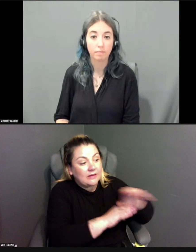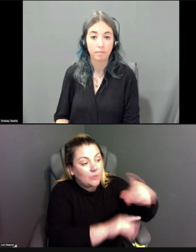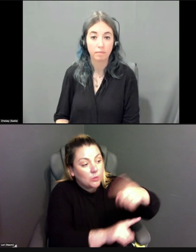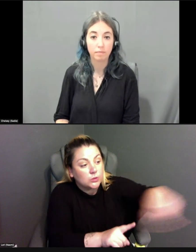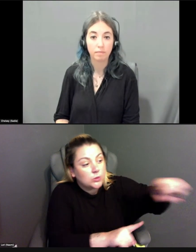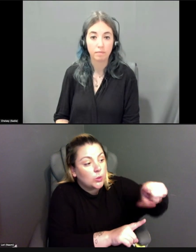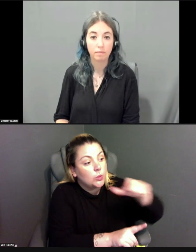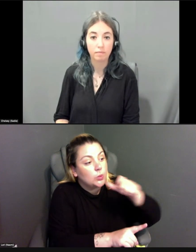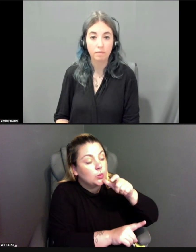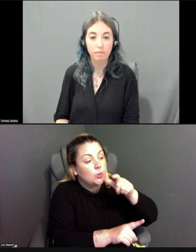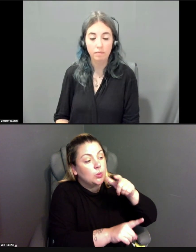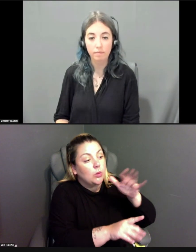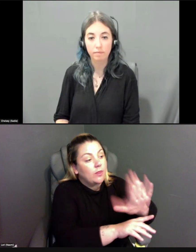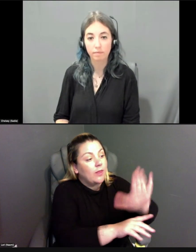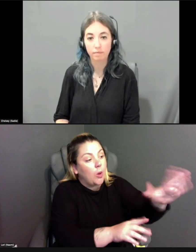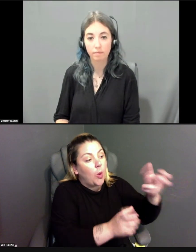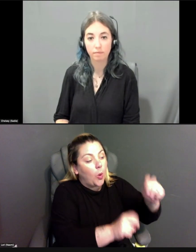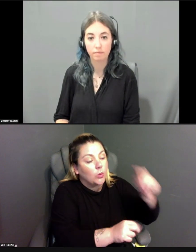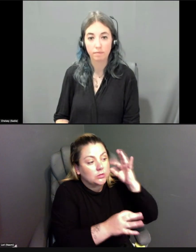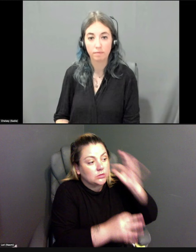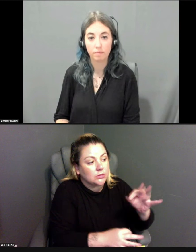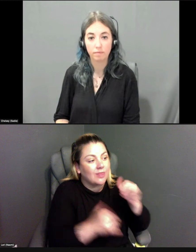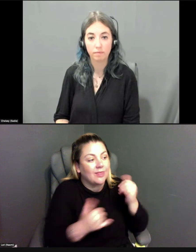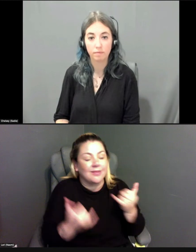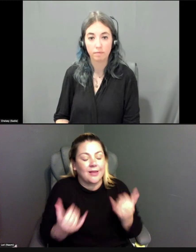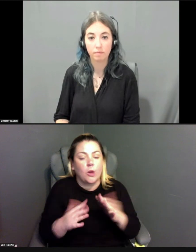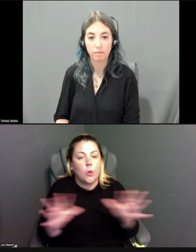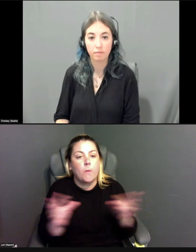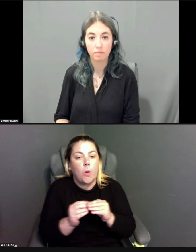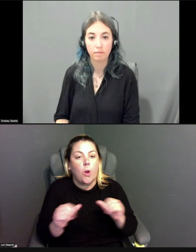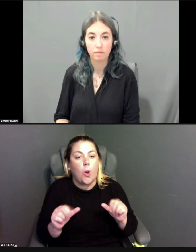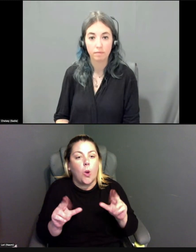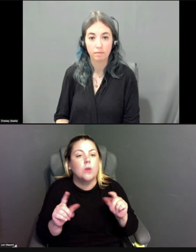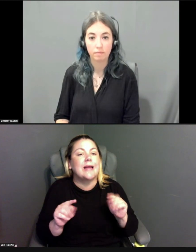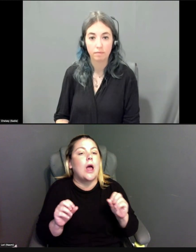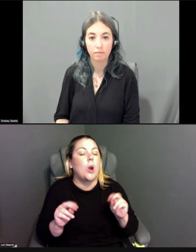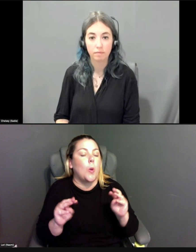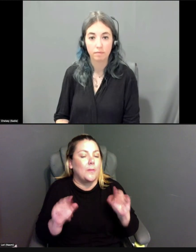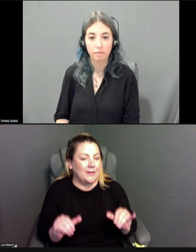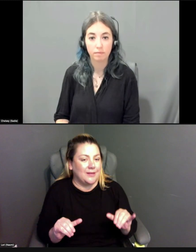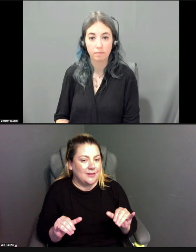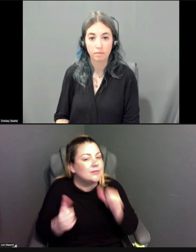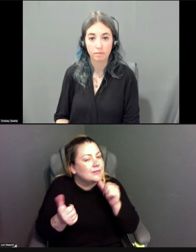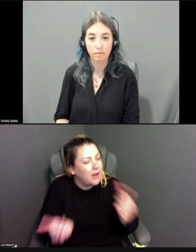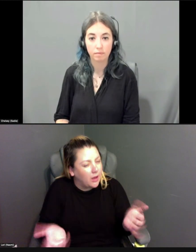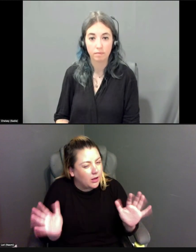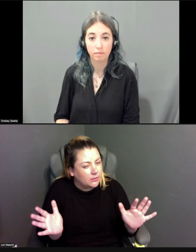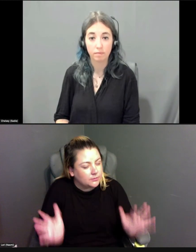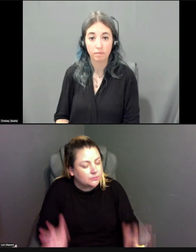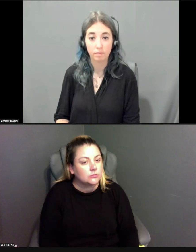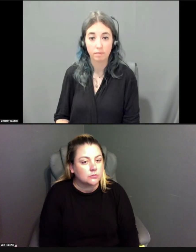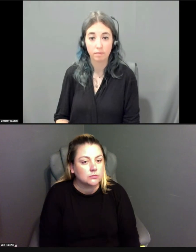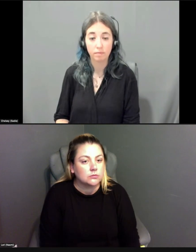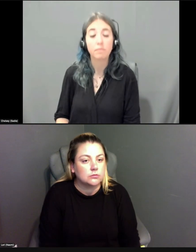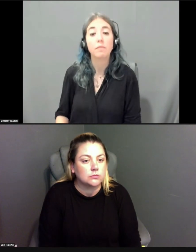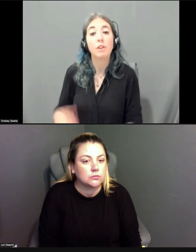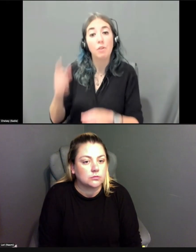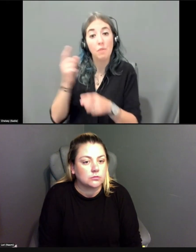not autonomy anymore. No, and that's taking away the autonomy of all of the other people around you. Exactly. Should you infect